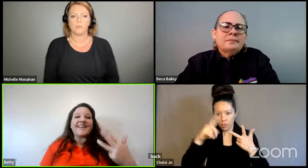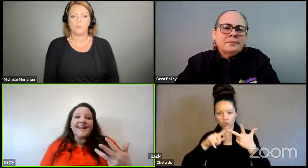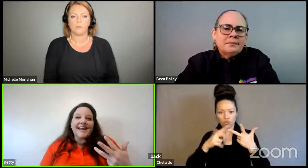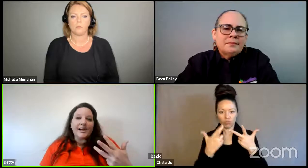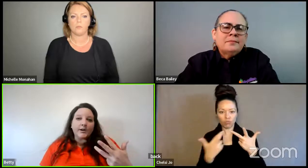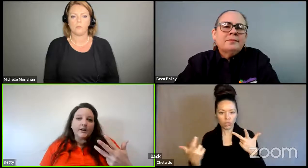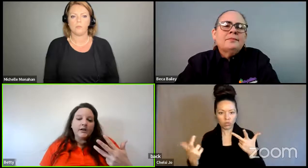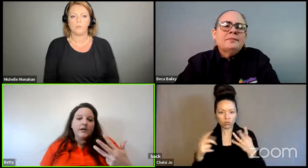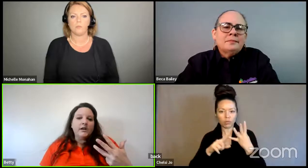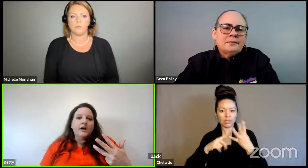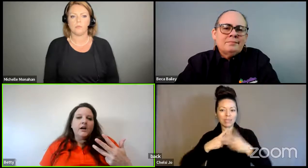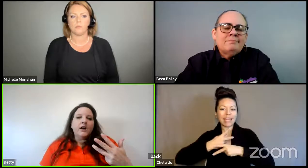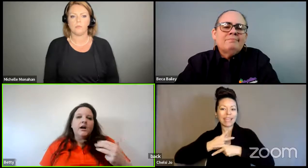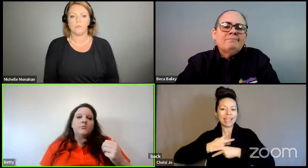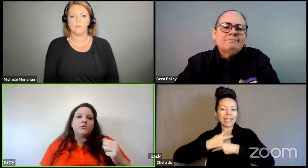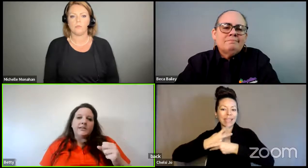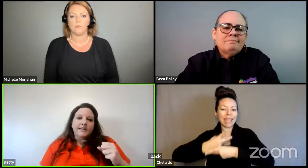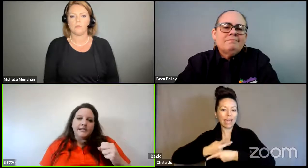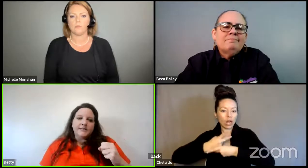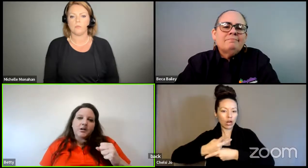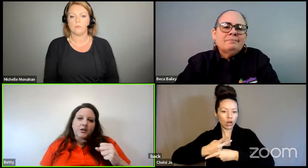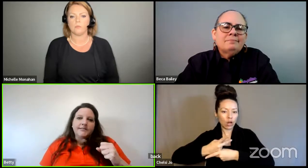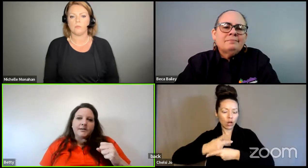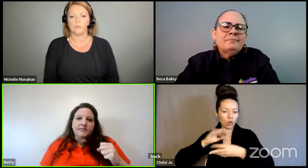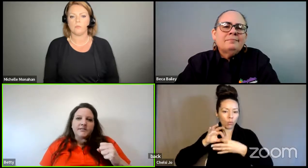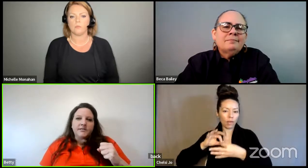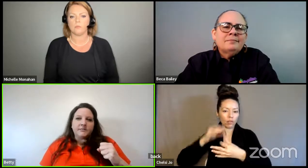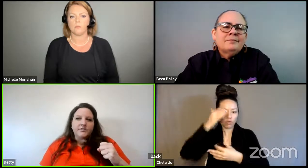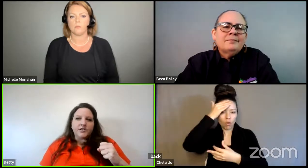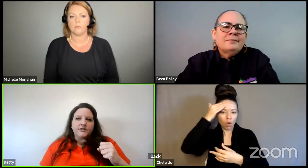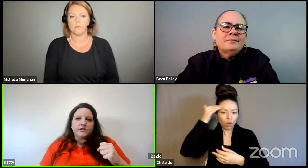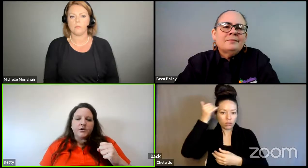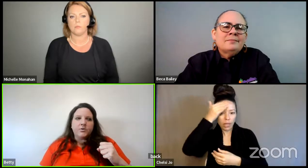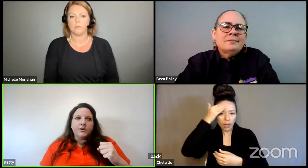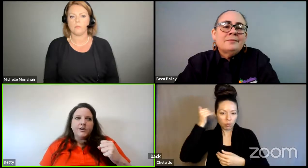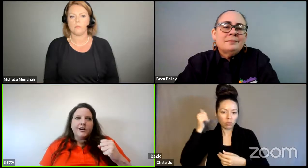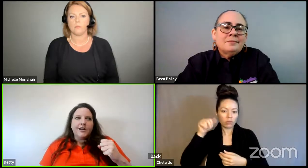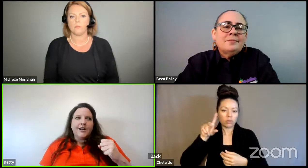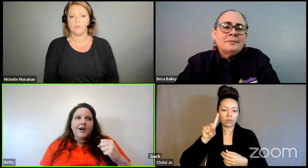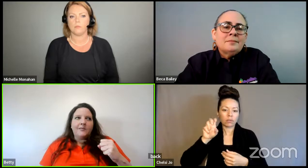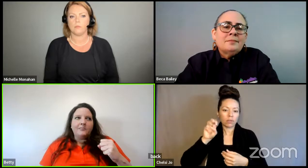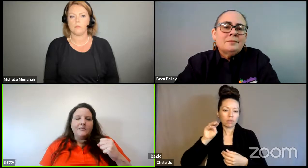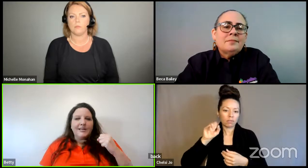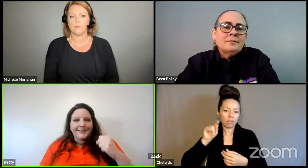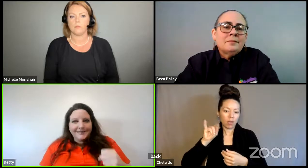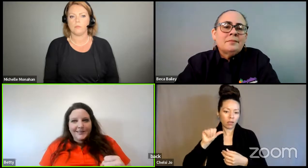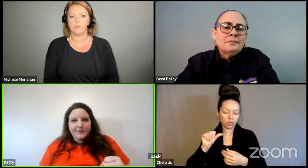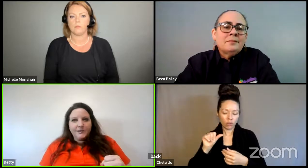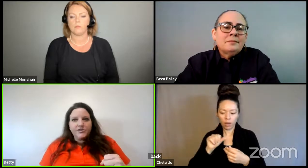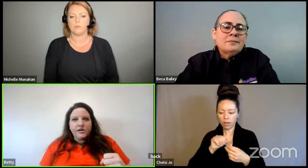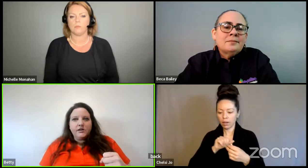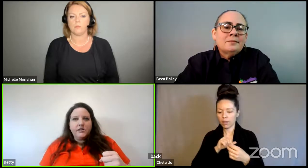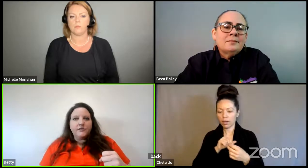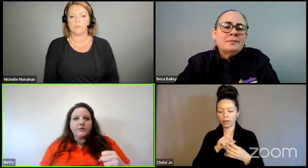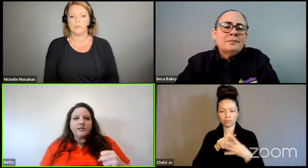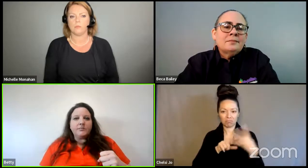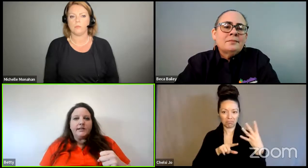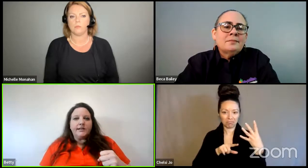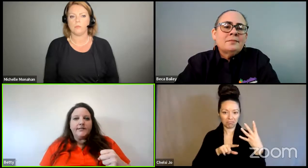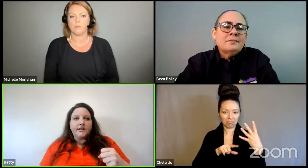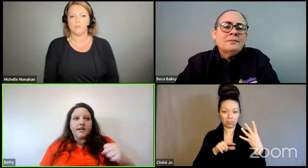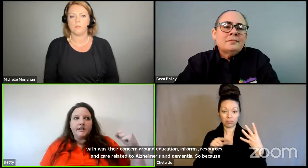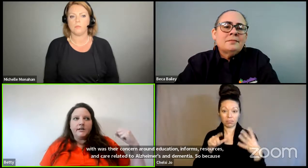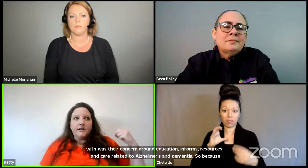resources, and care related to Alzheimer's and dementia. So because the commission